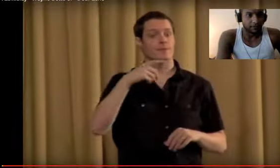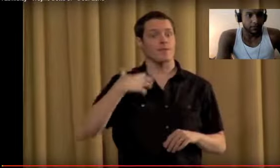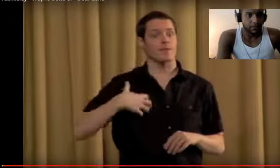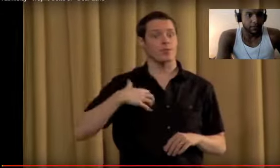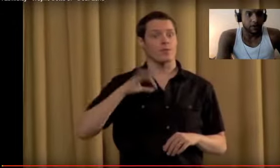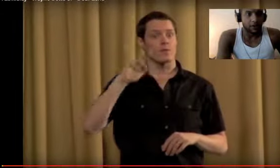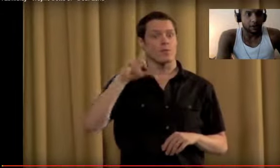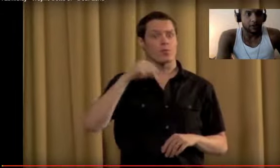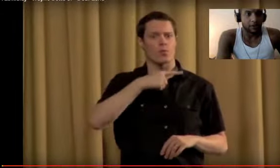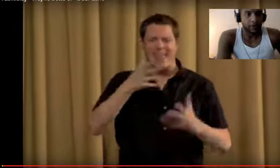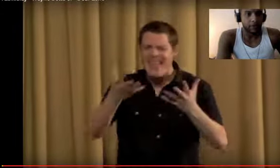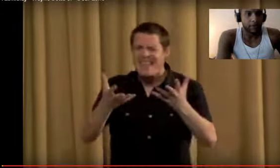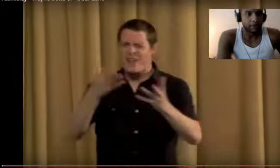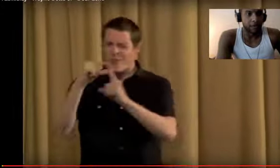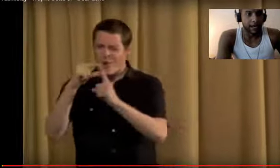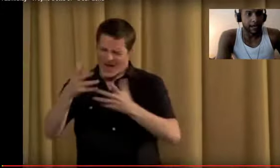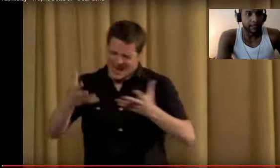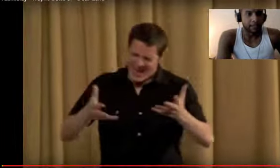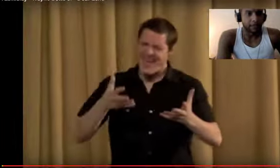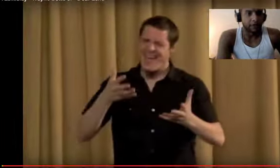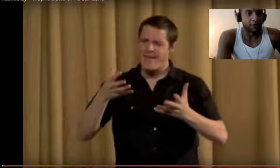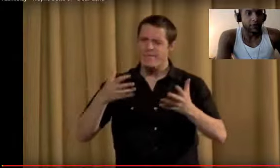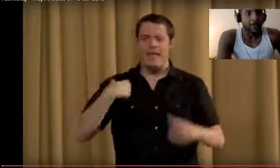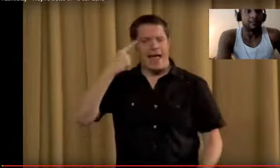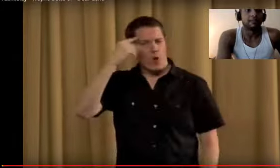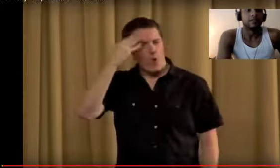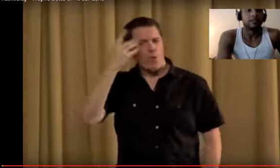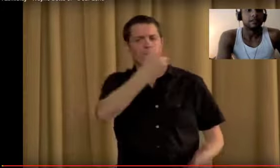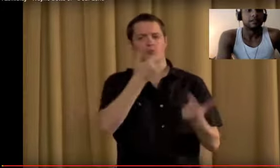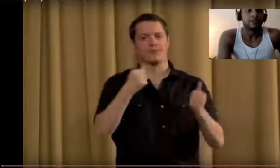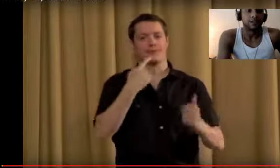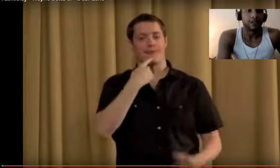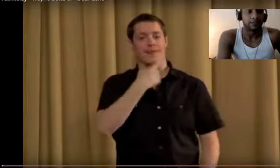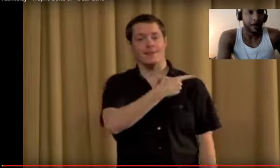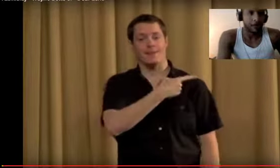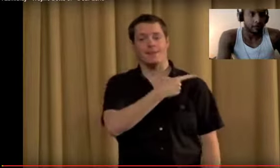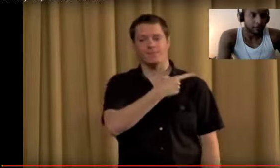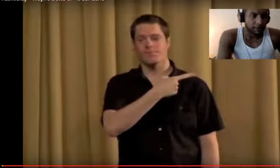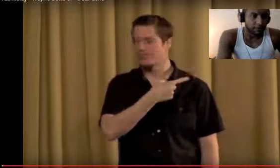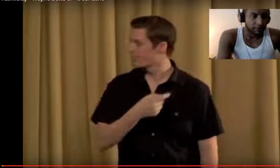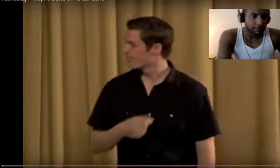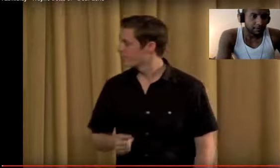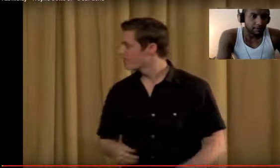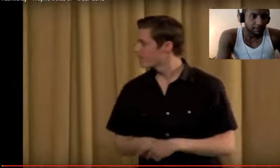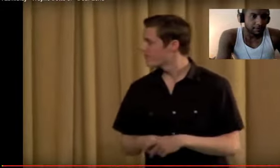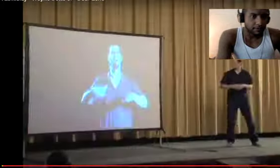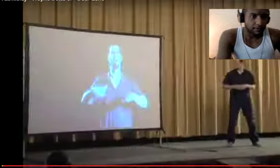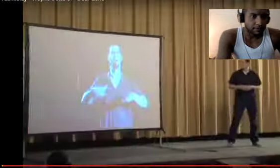I think all three of those combined can create something very powerful.